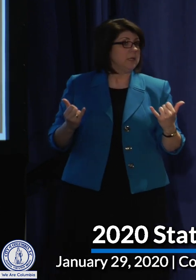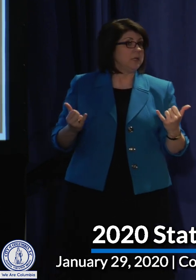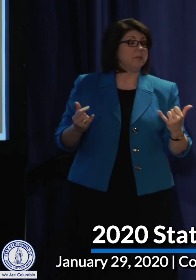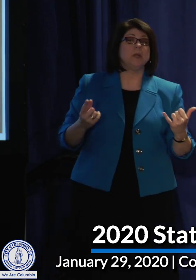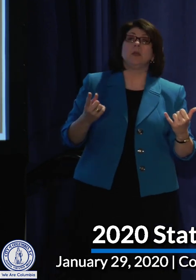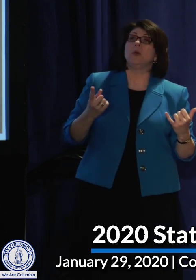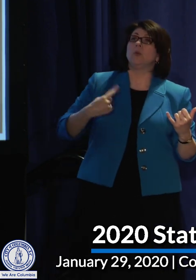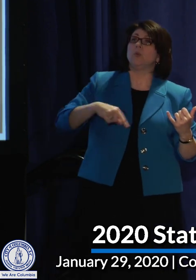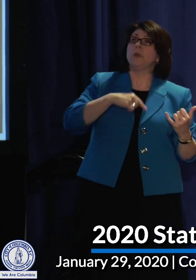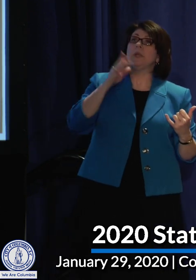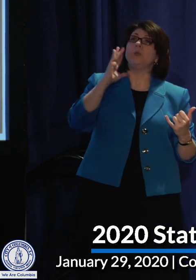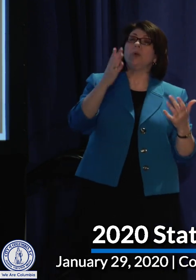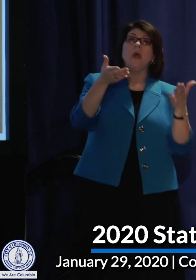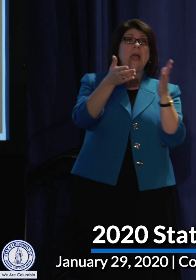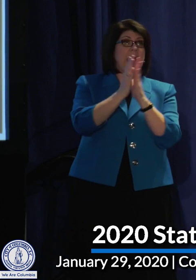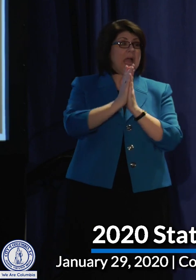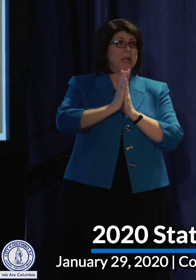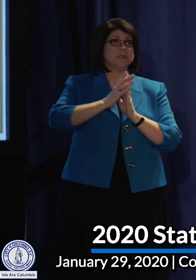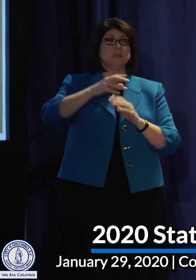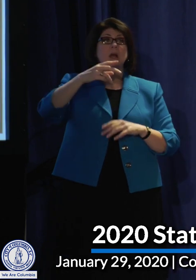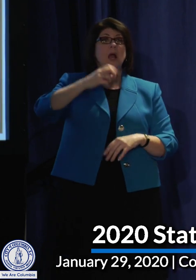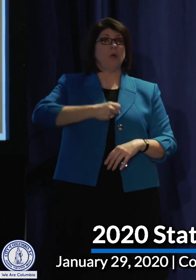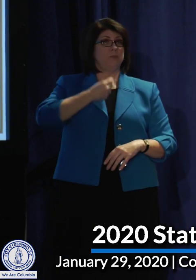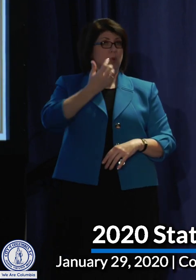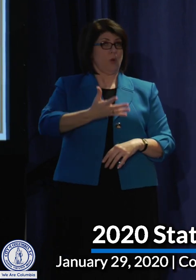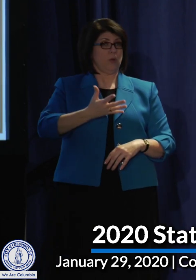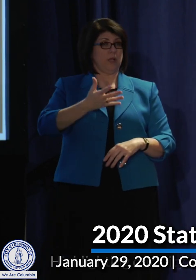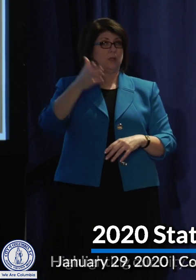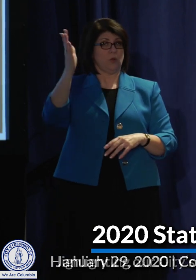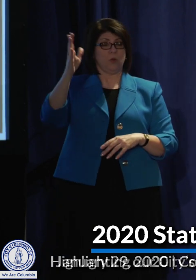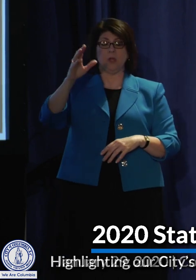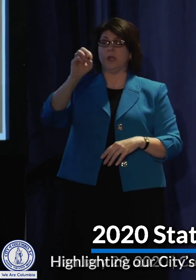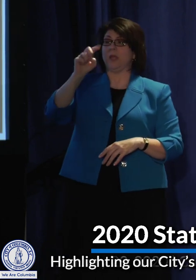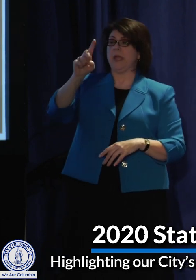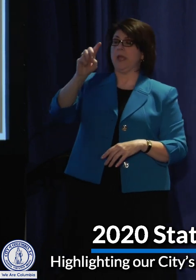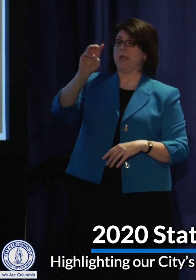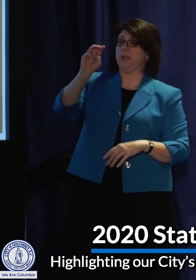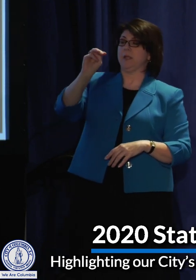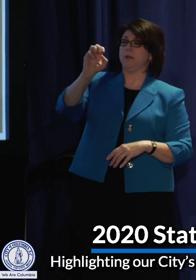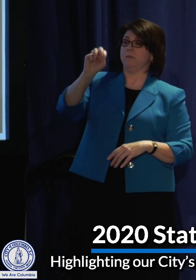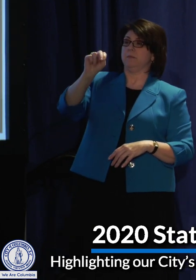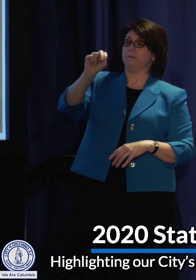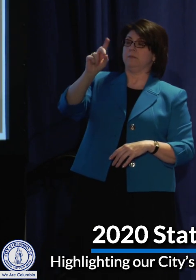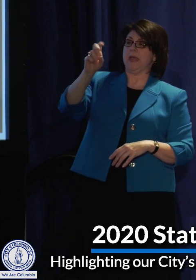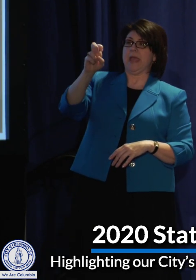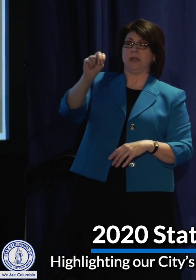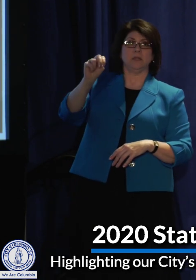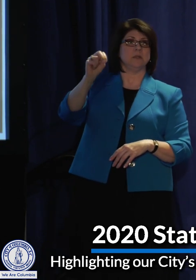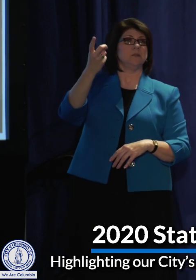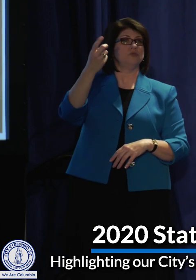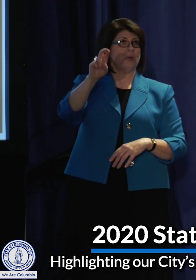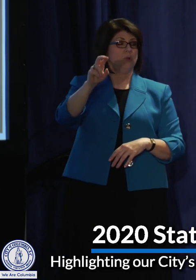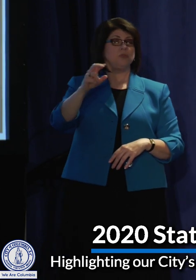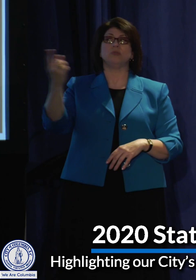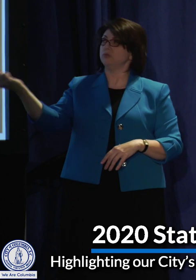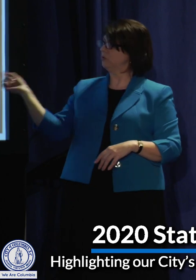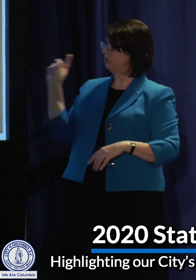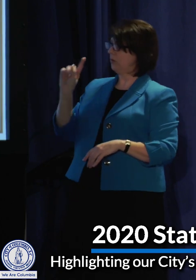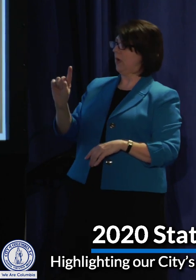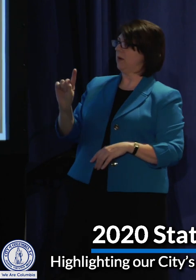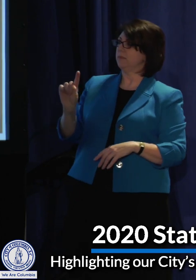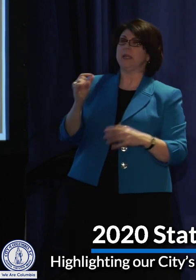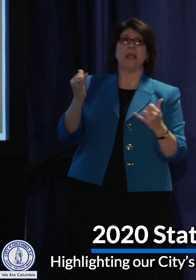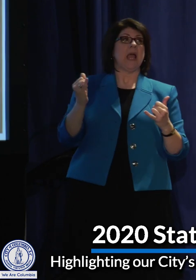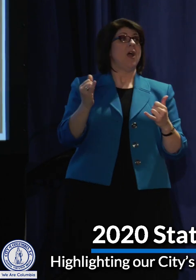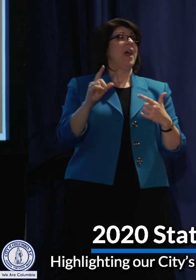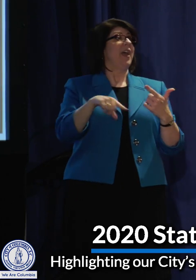we will ask our Poet Laureate, Dr. Ed Madden, the City of Columbia Poet Laureate, to also come to the stage.